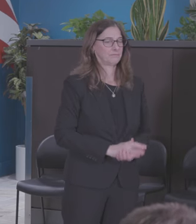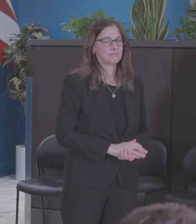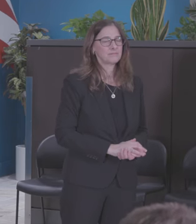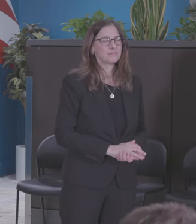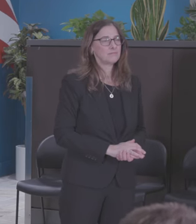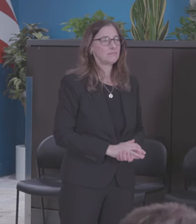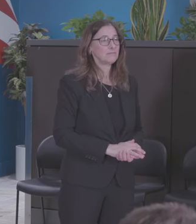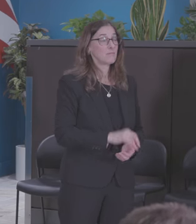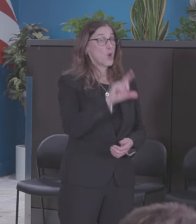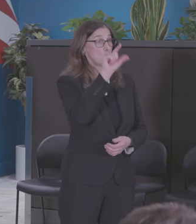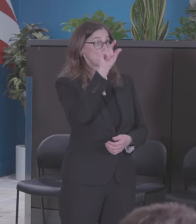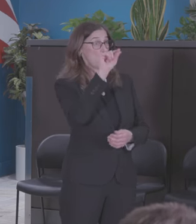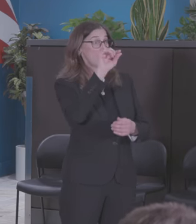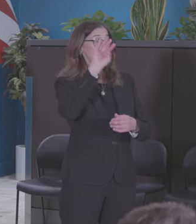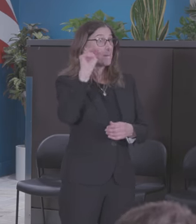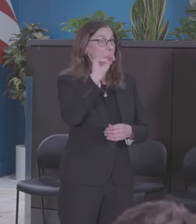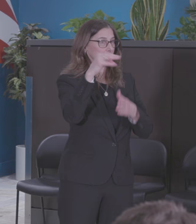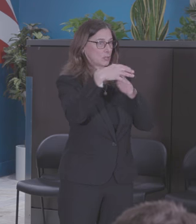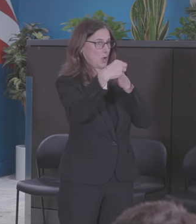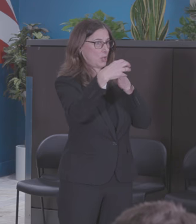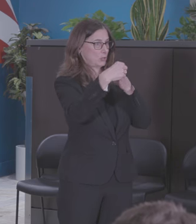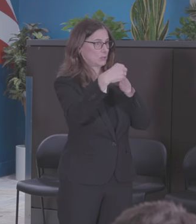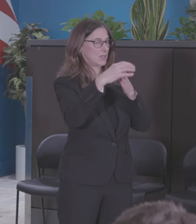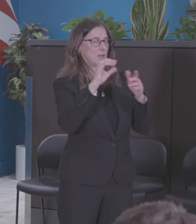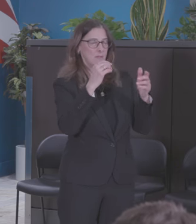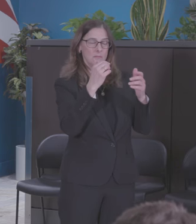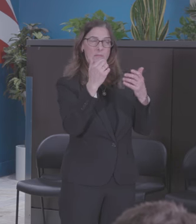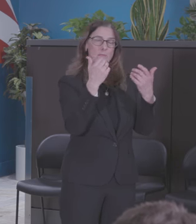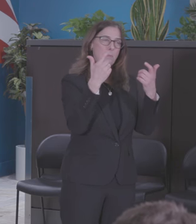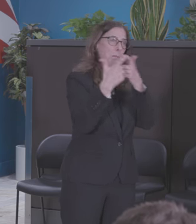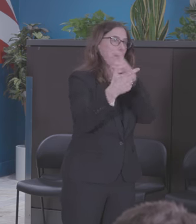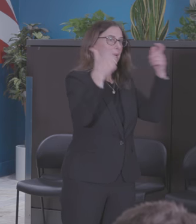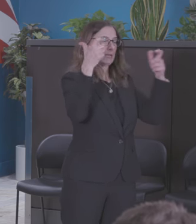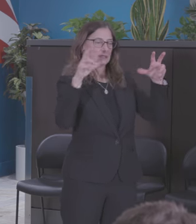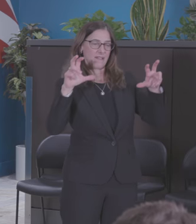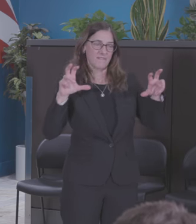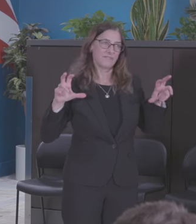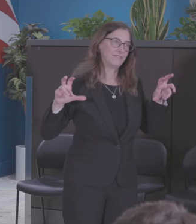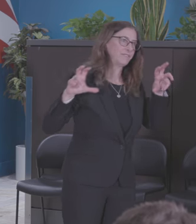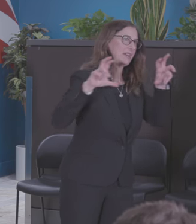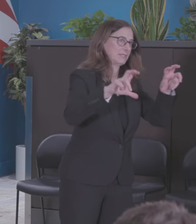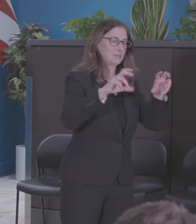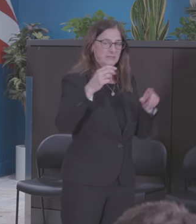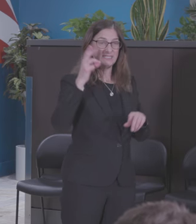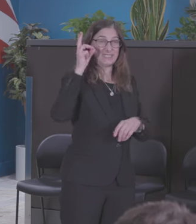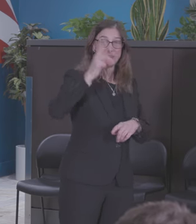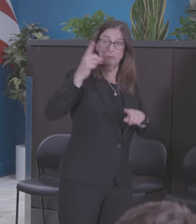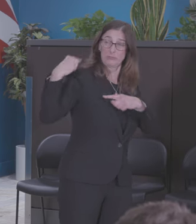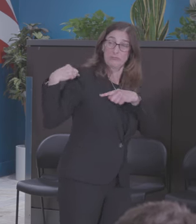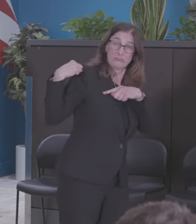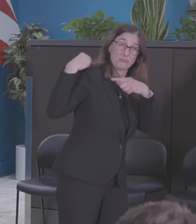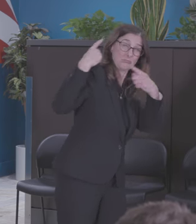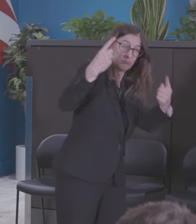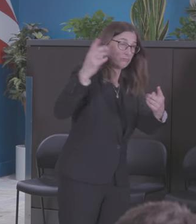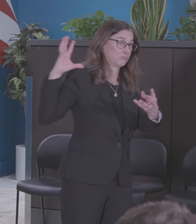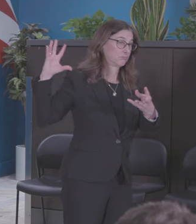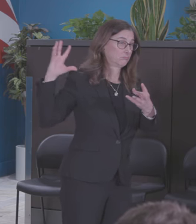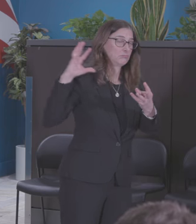At $20 million, it will be the largest investment to end veterans' homelessness in our state's history. Here's what it will look